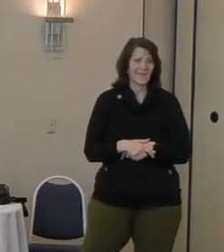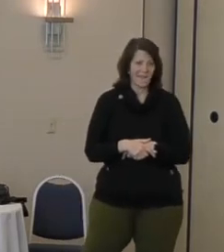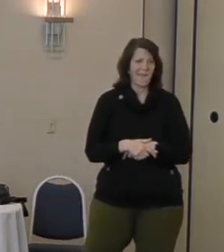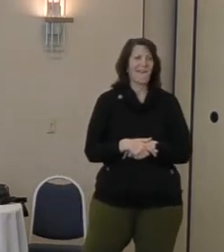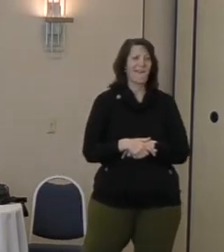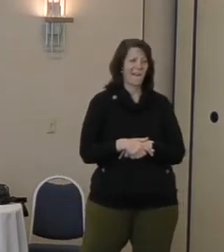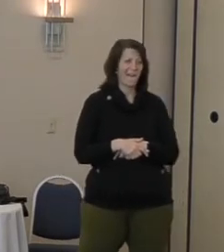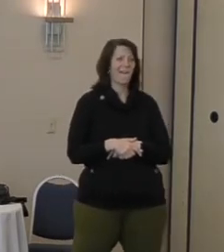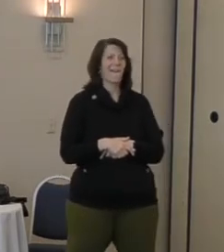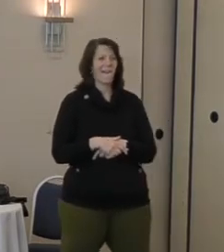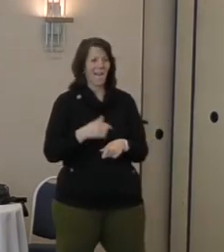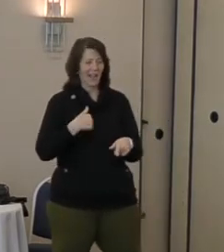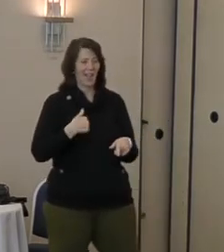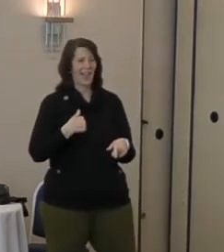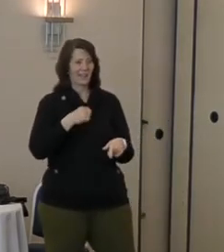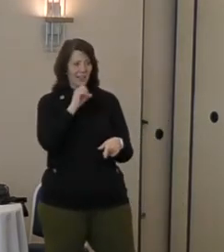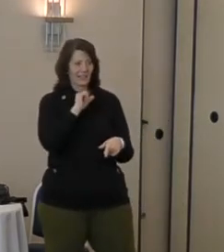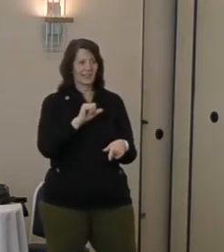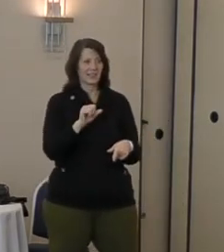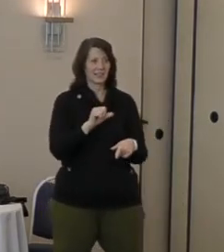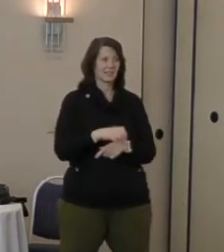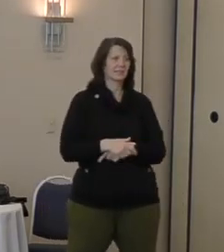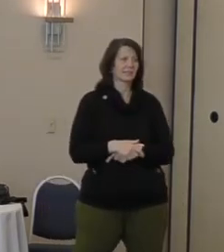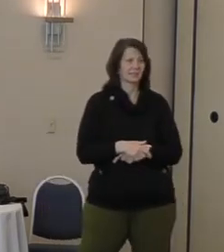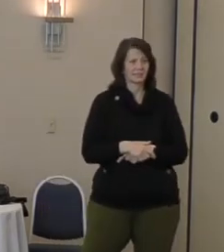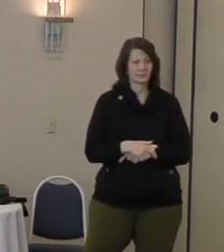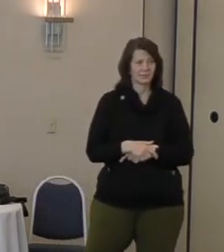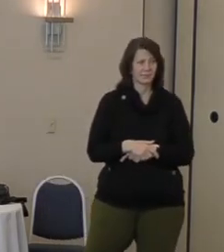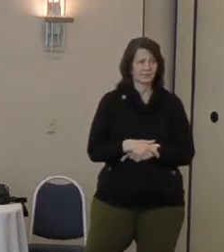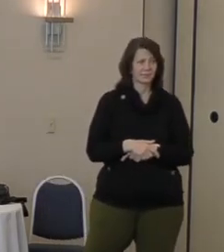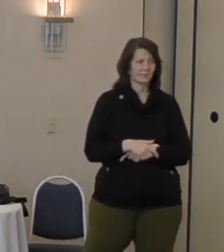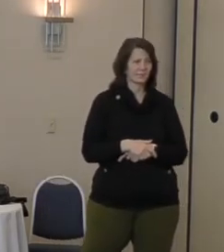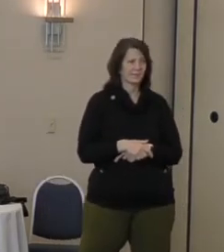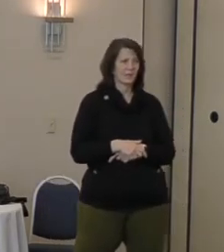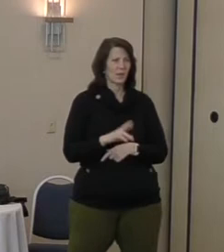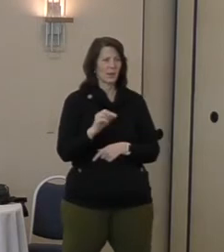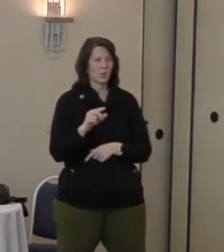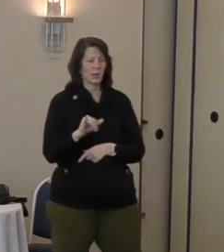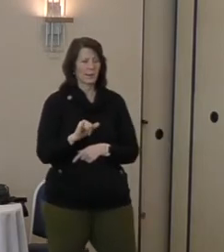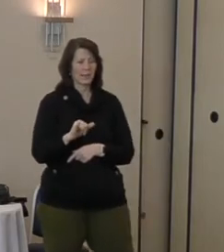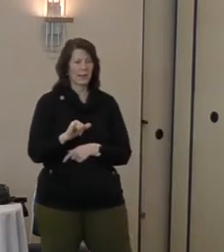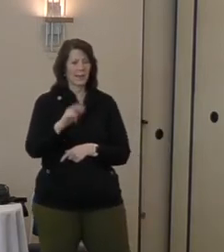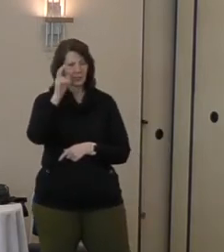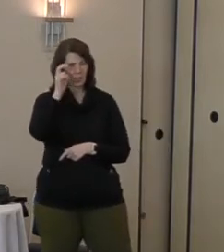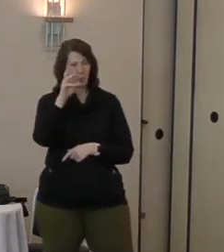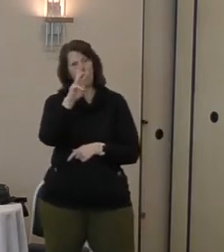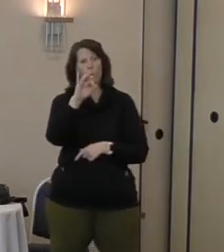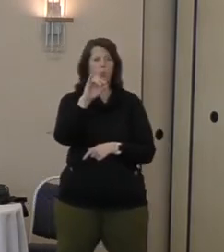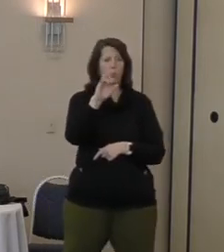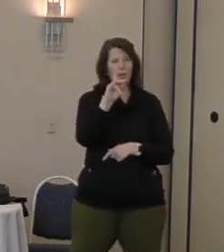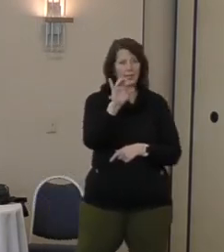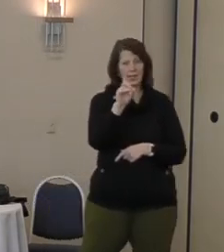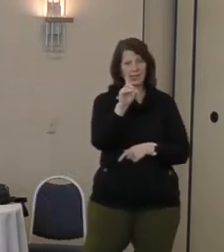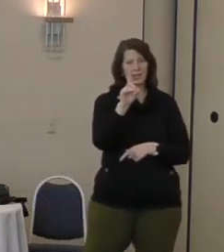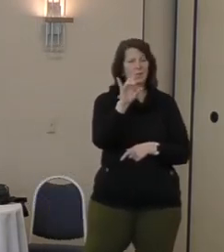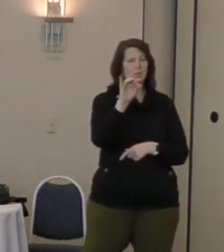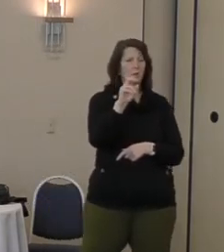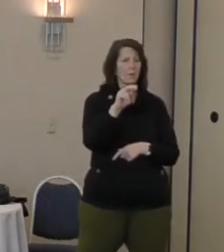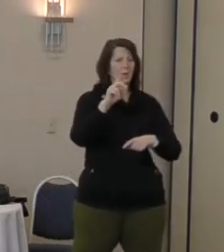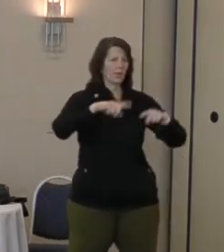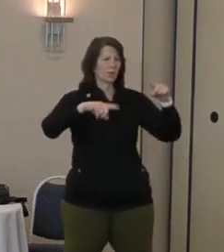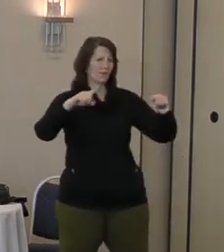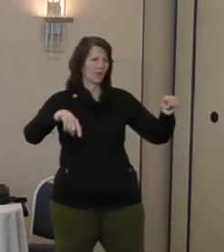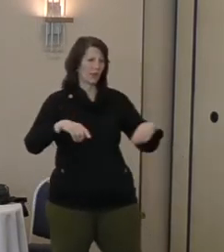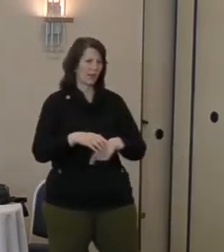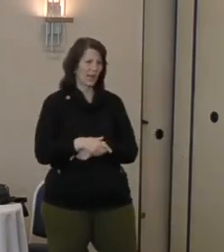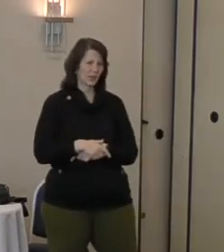do anything is just the biggest crapshoot in the world. Rugby is a wicked domain. Okay? There are